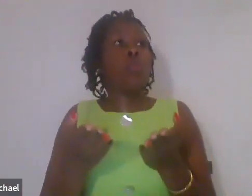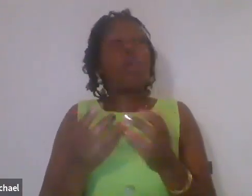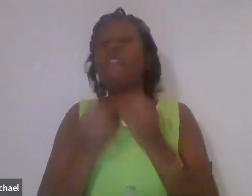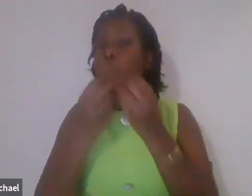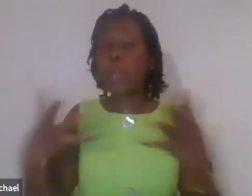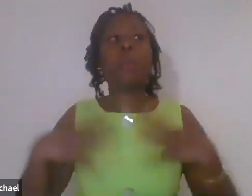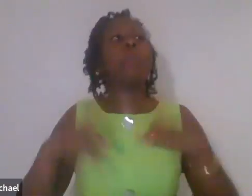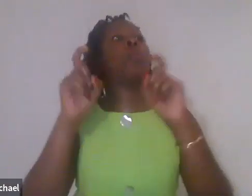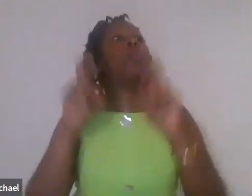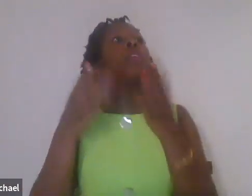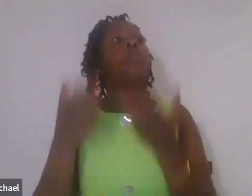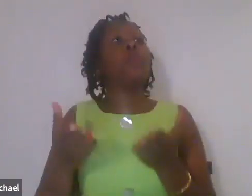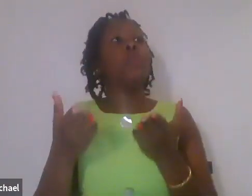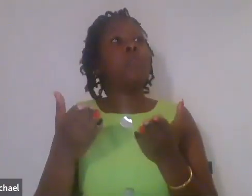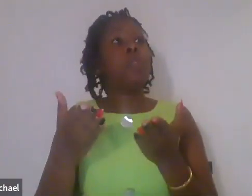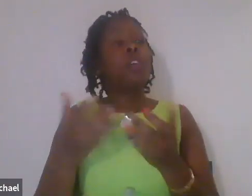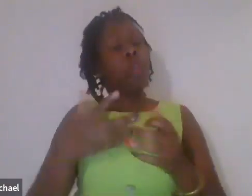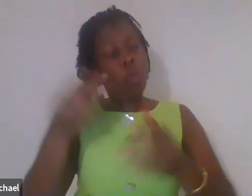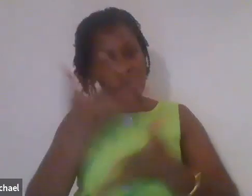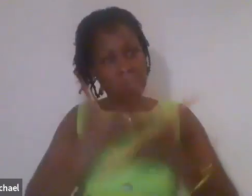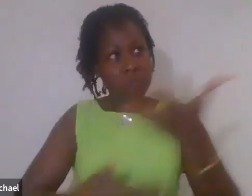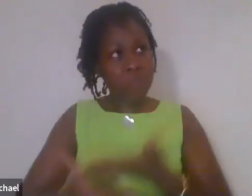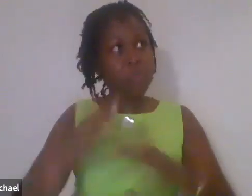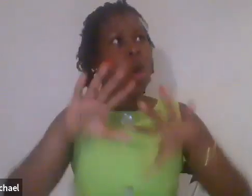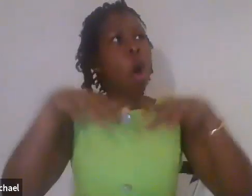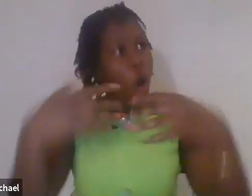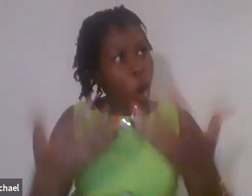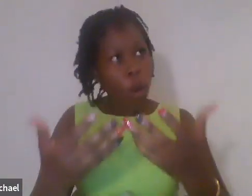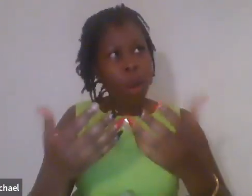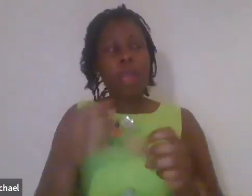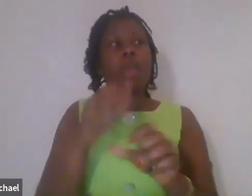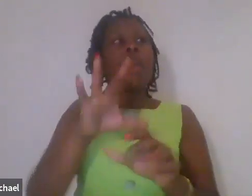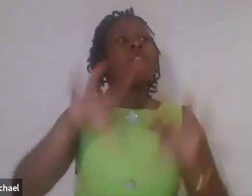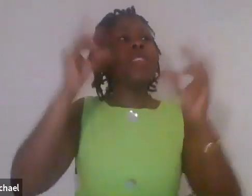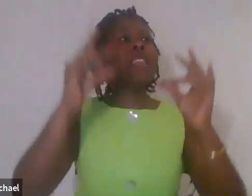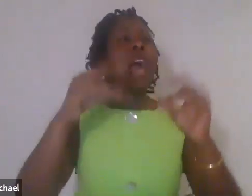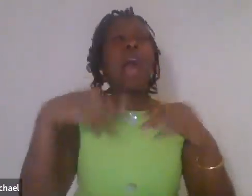There are many people who need you. Interact with them.